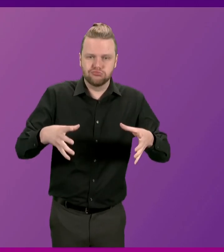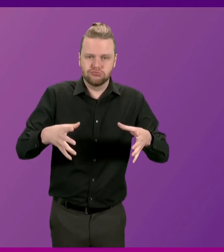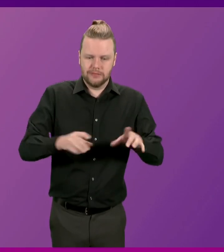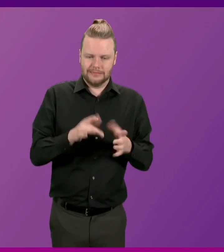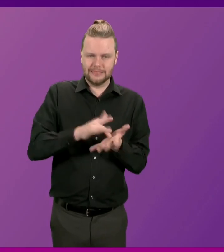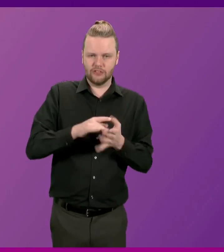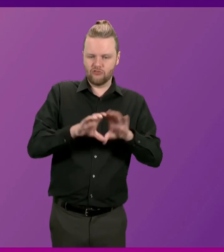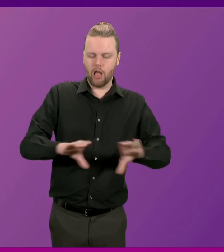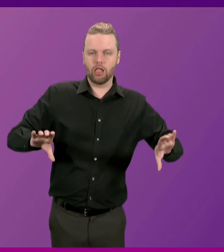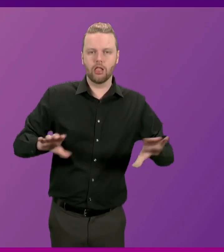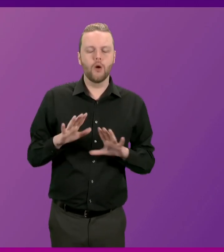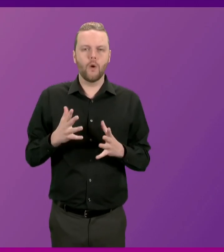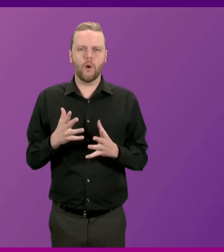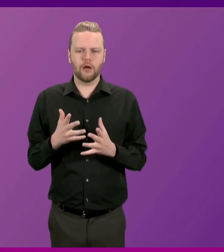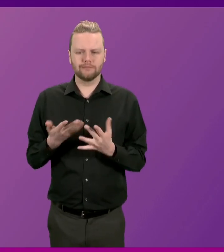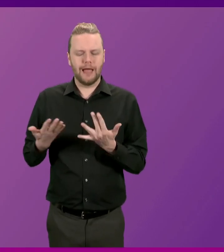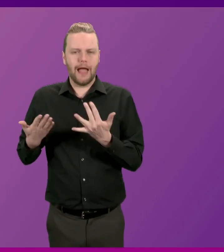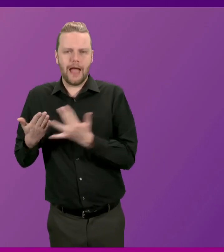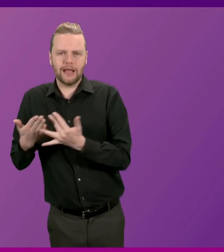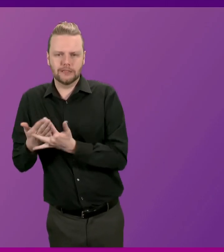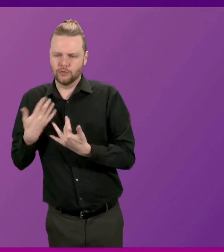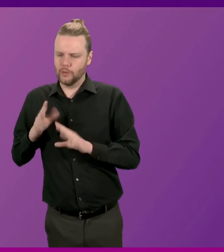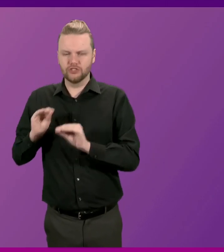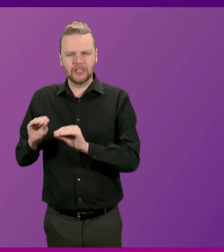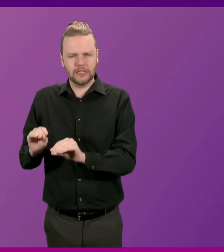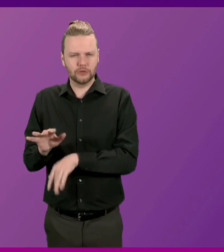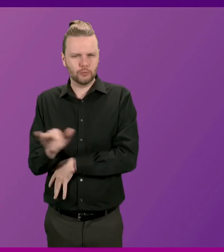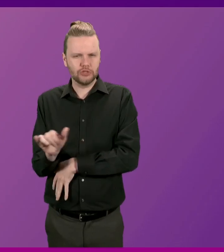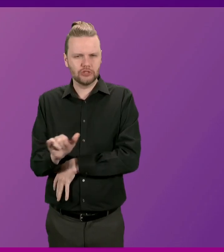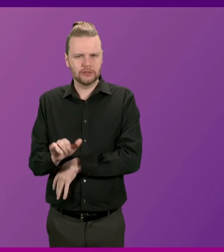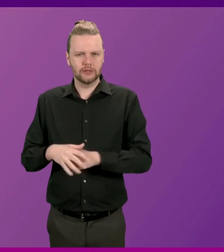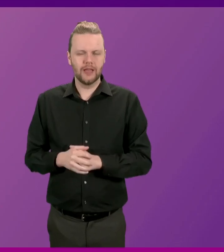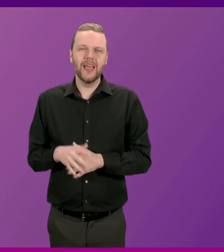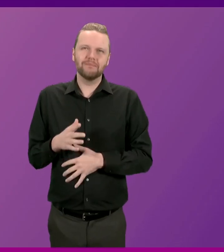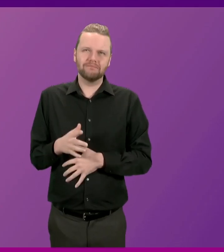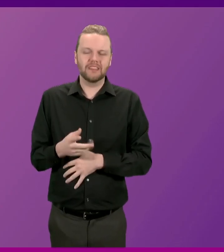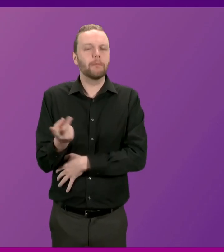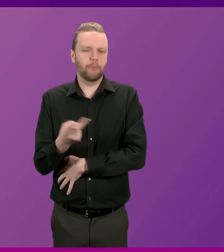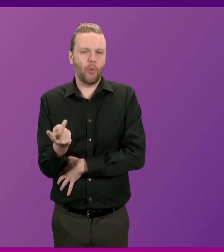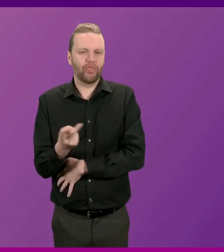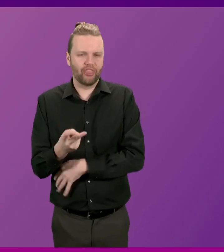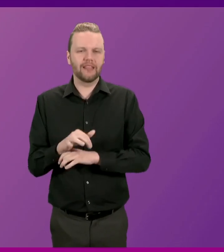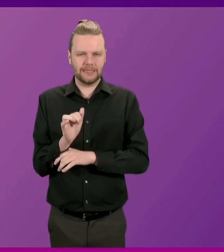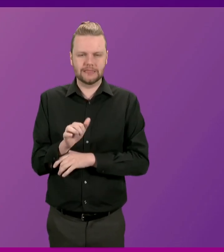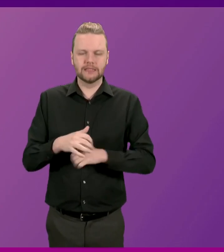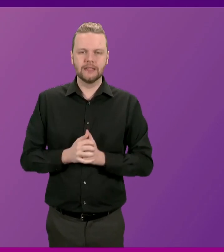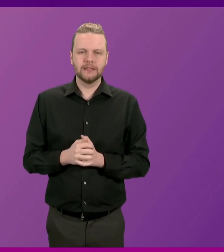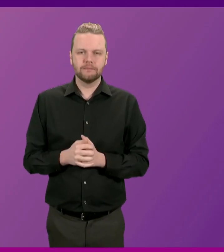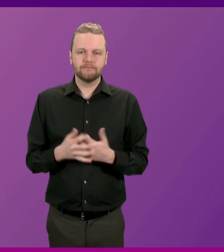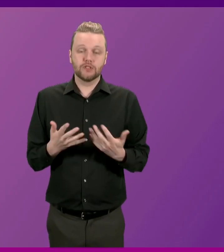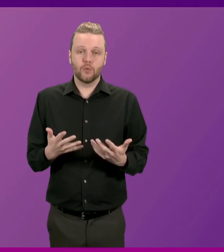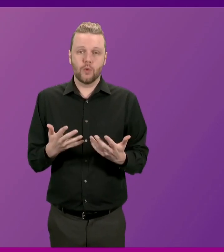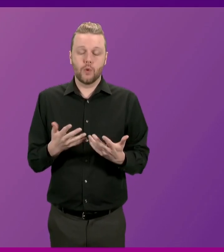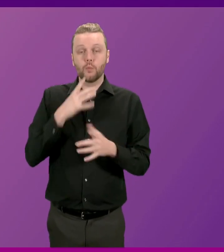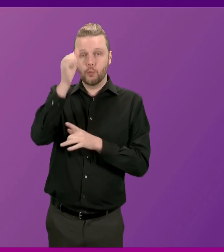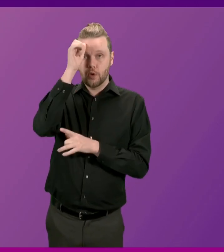to access to the education? It's actually a bit of both. Okay. So yes, obviously we